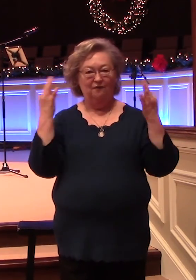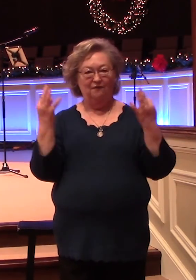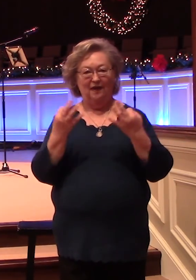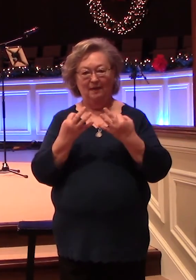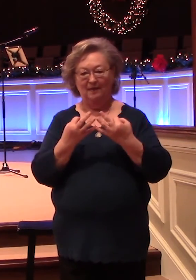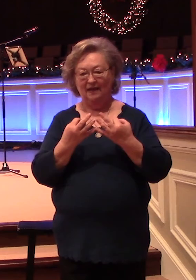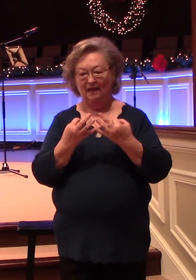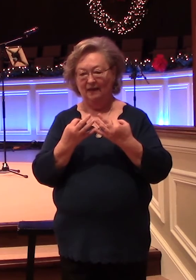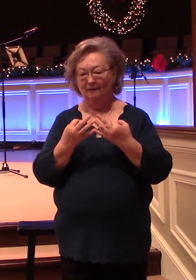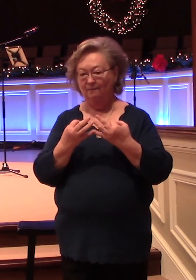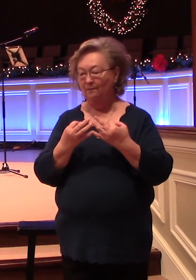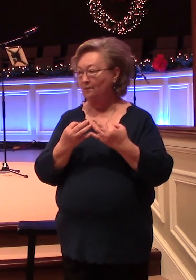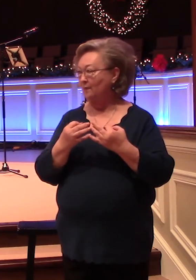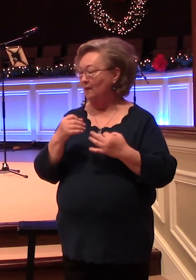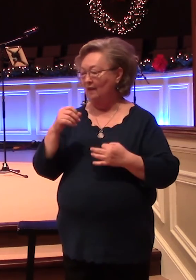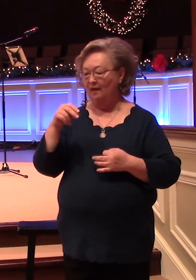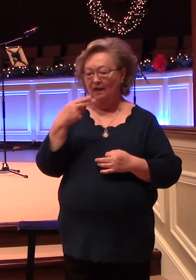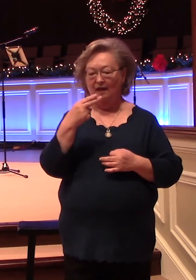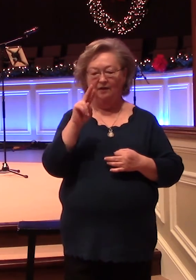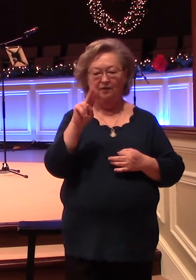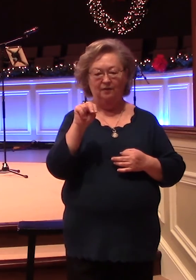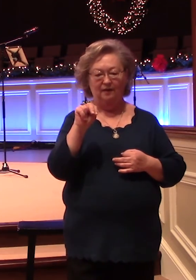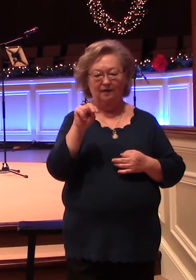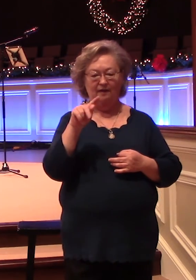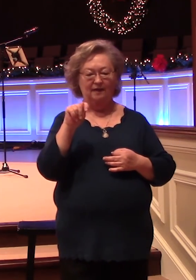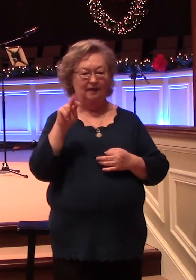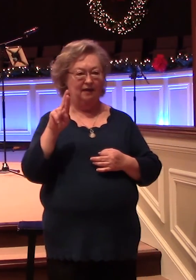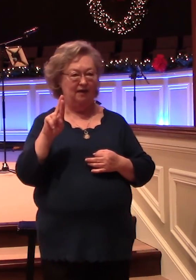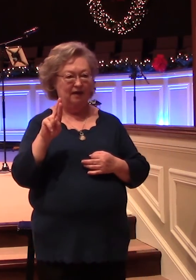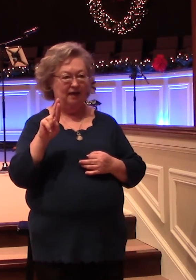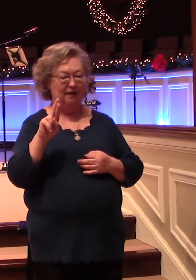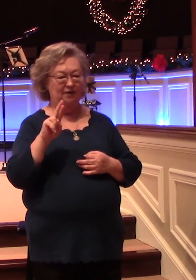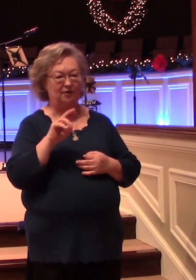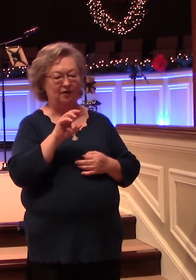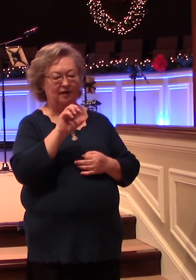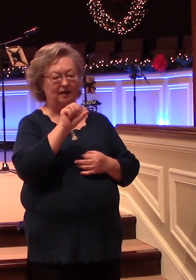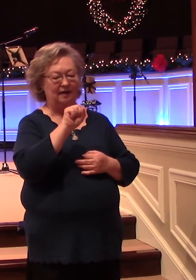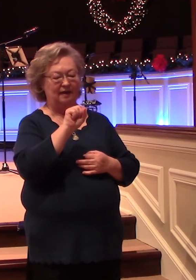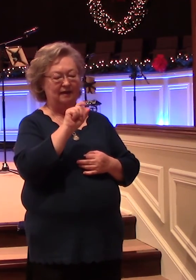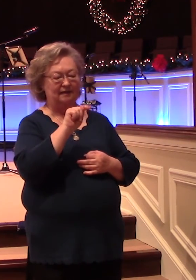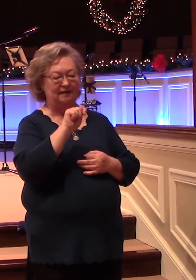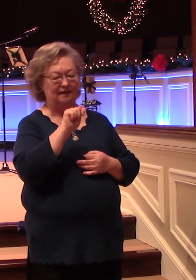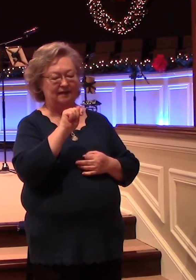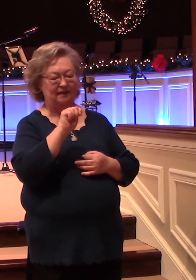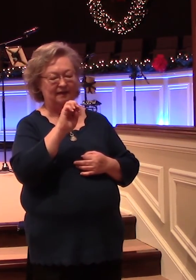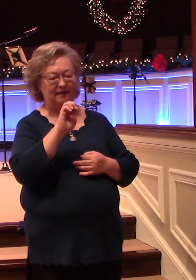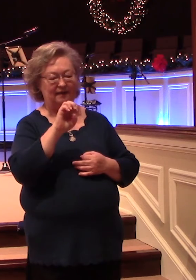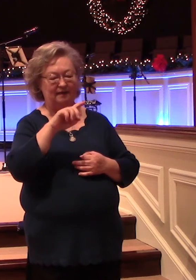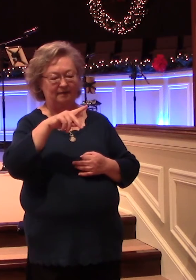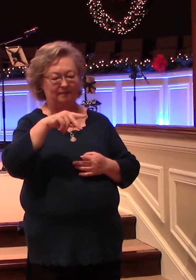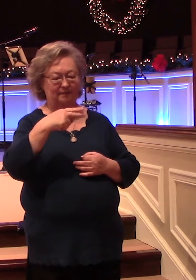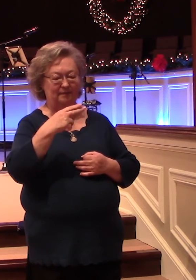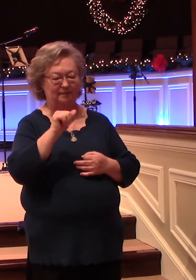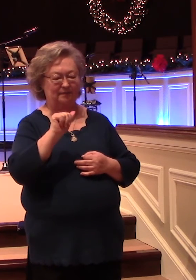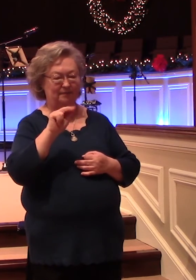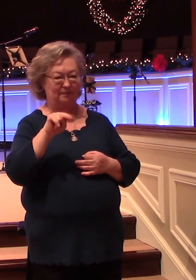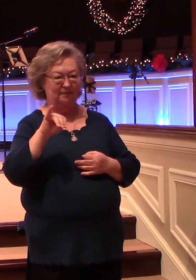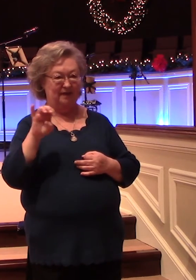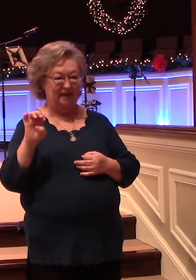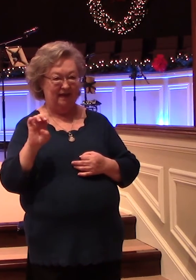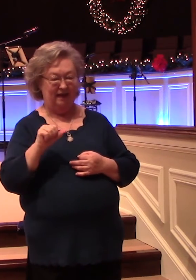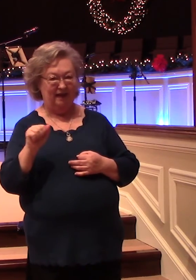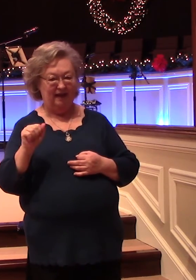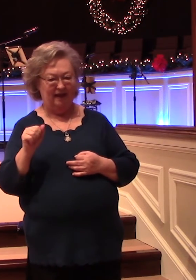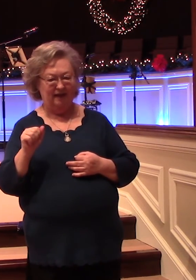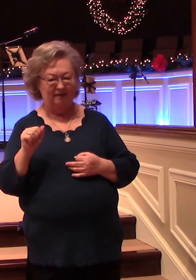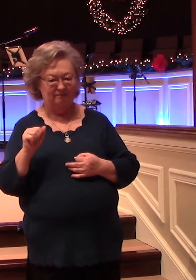is Hunter and Stephanie and Rebecca and David. And they come this morning. We got a chance to visit a little bit on